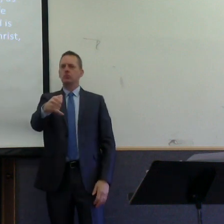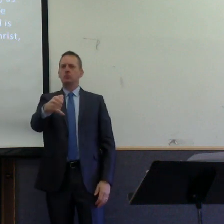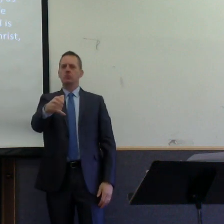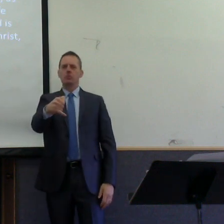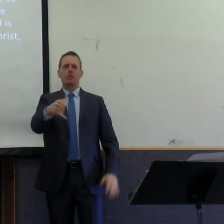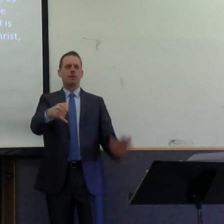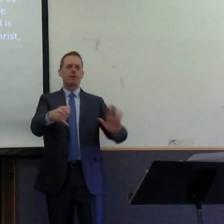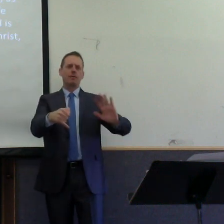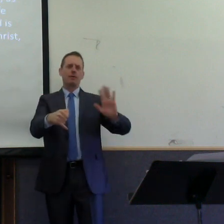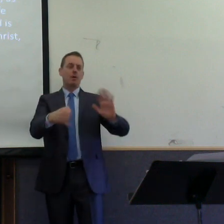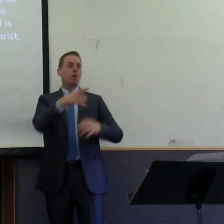my wife.